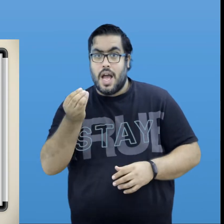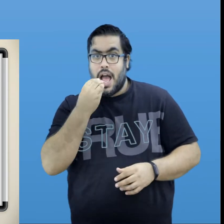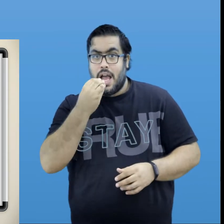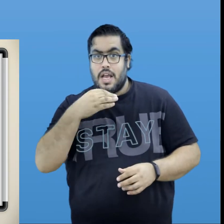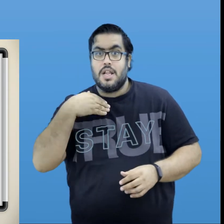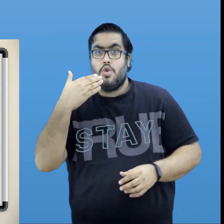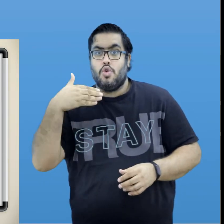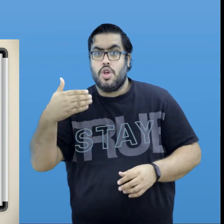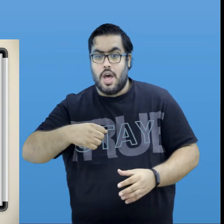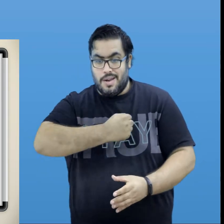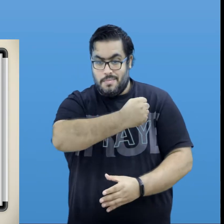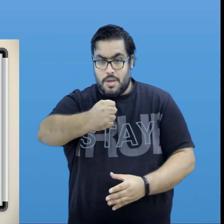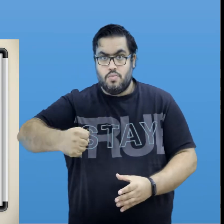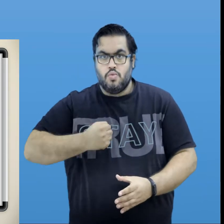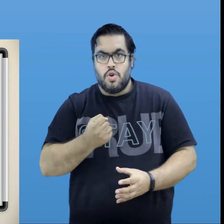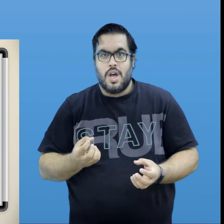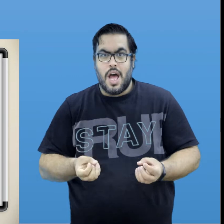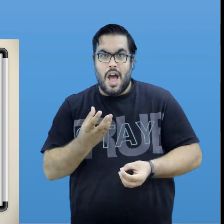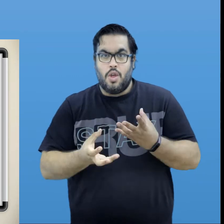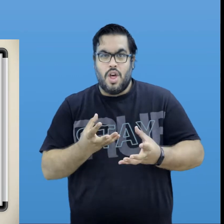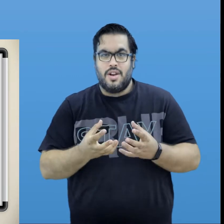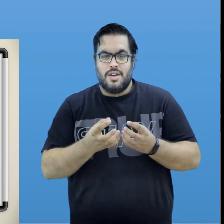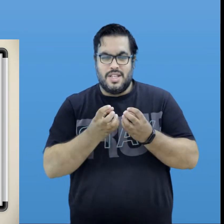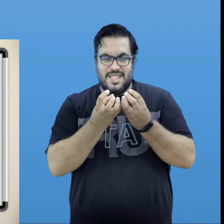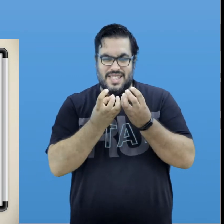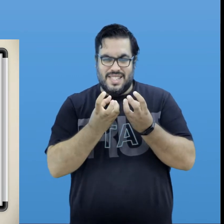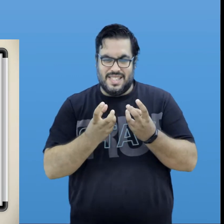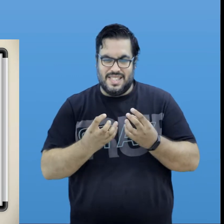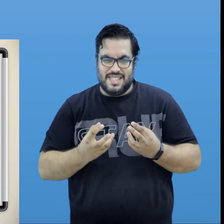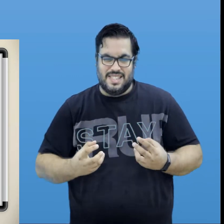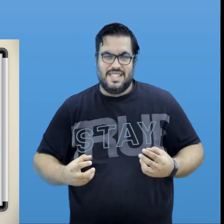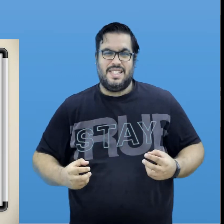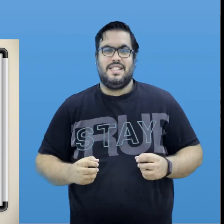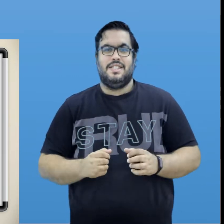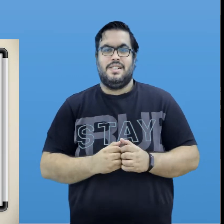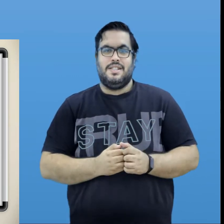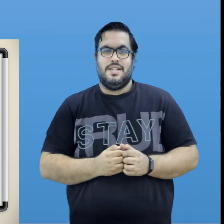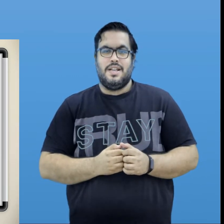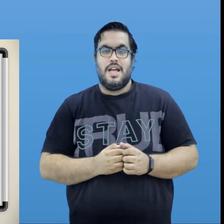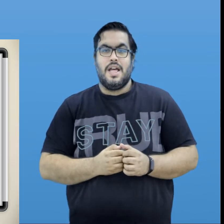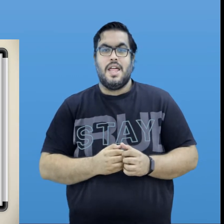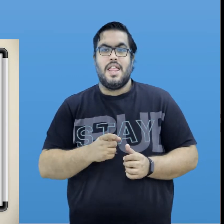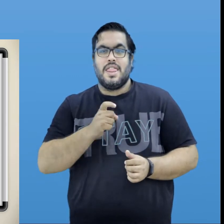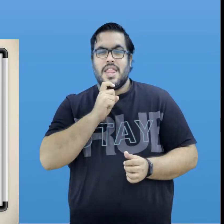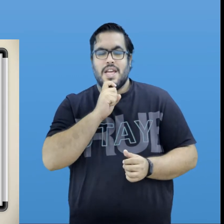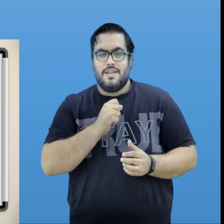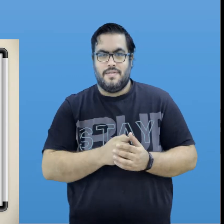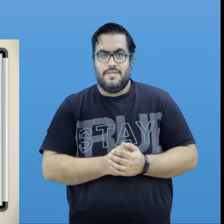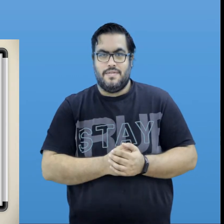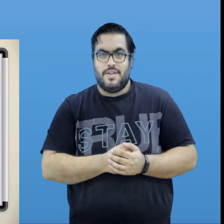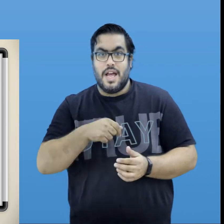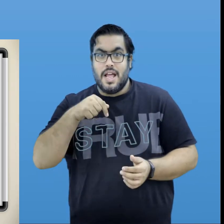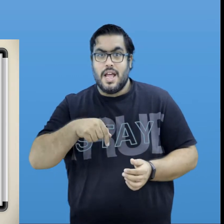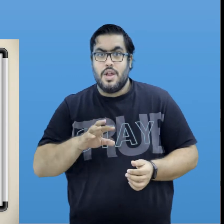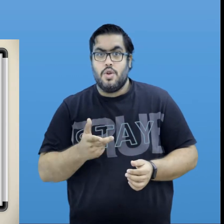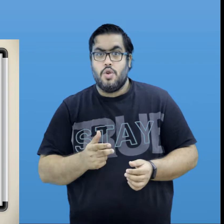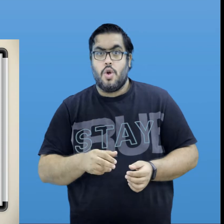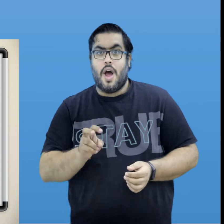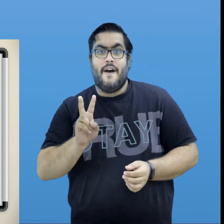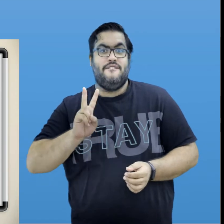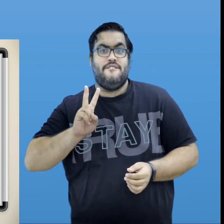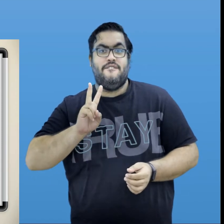body's greatest source of energy. See what we did? It's just a very simple vocabulary